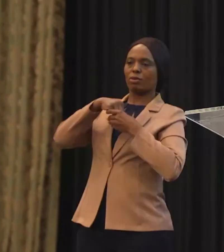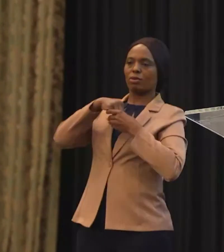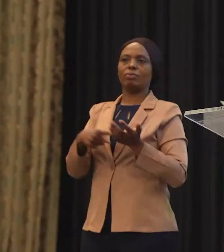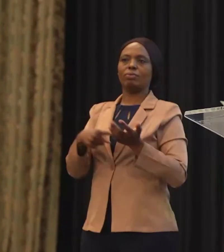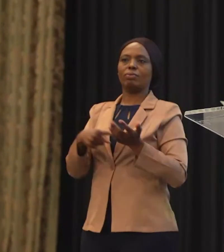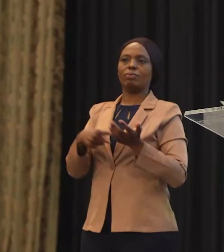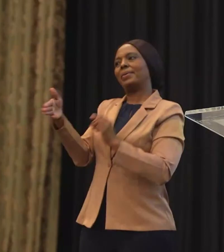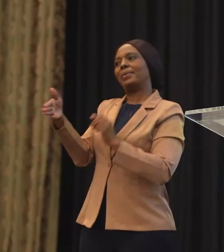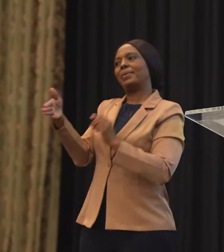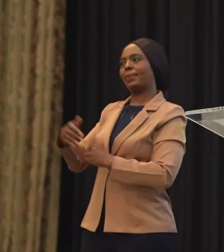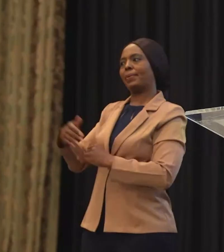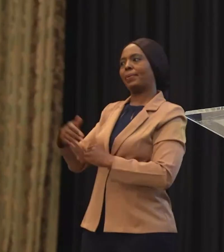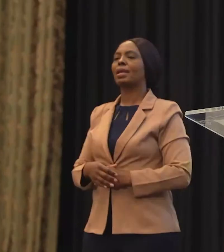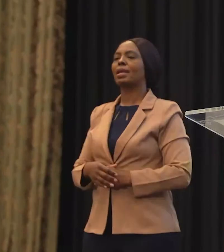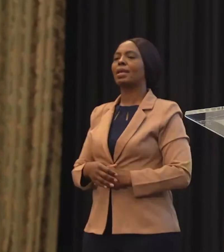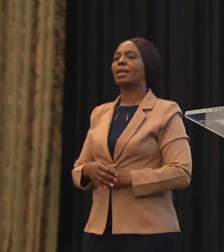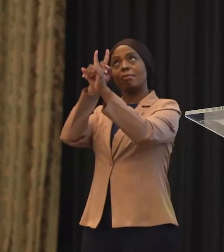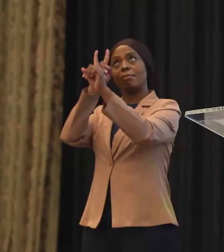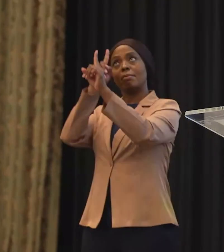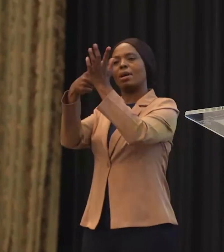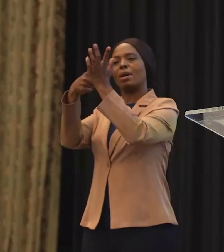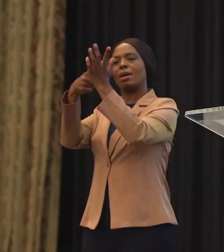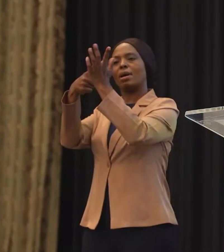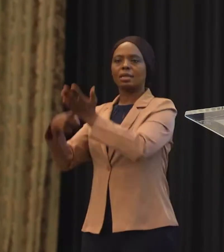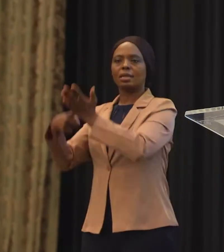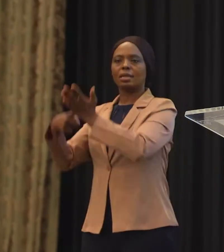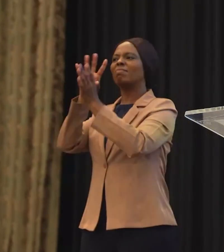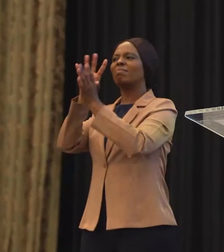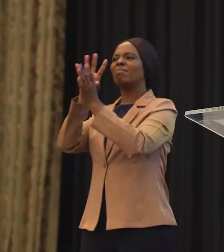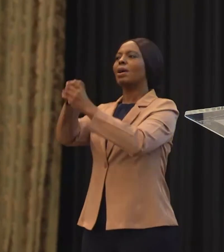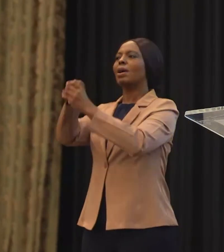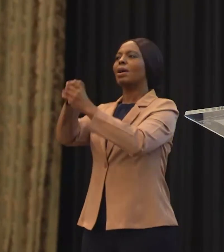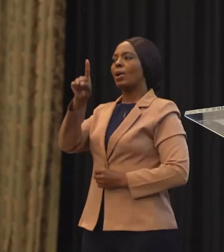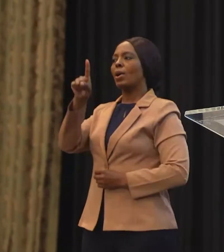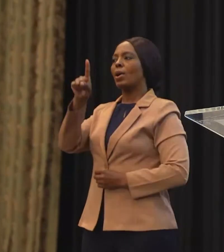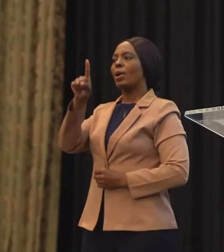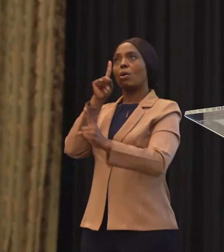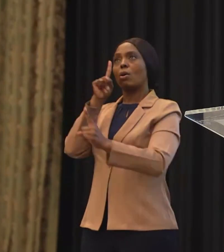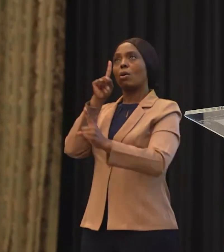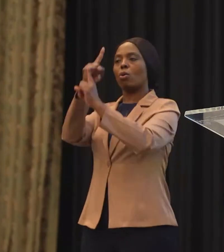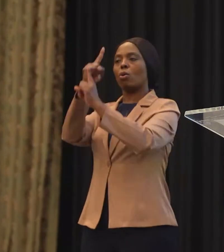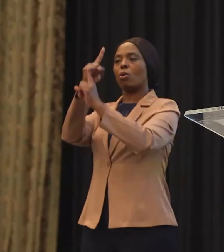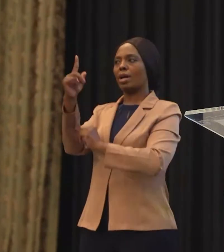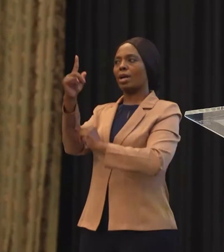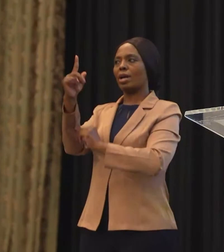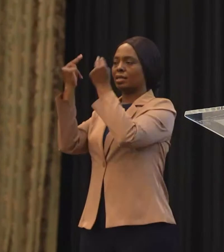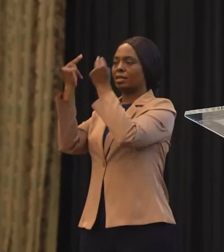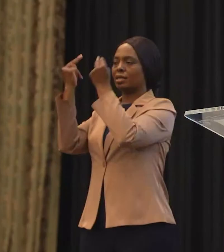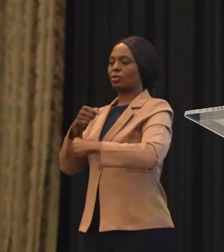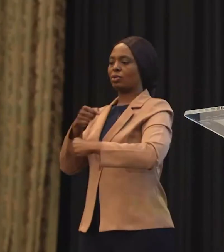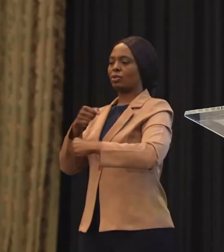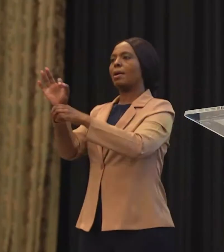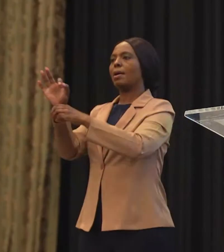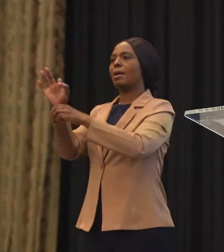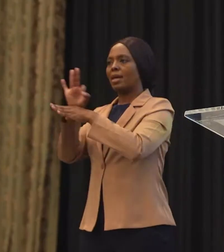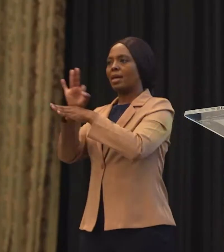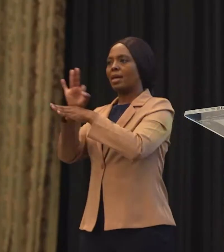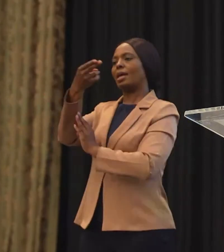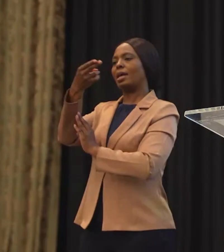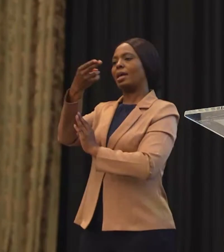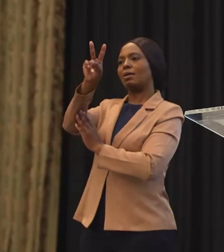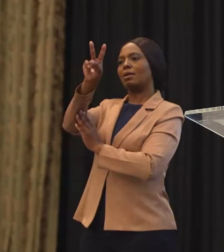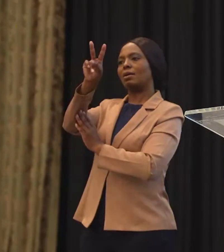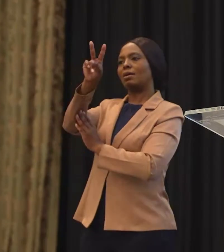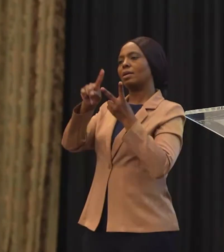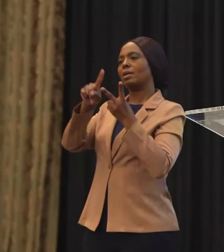of our discussion, we included looking at a goal 1 of the National Strategic Plan on HIV, TB, and STIs, which is